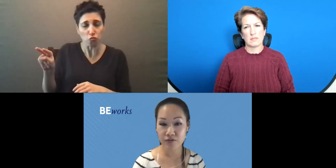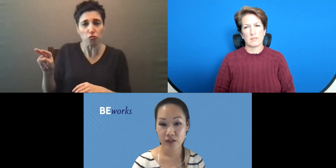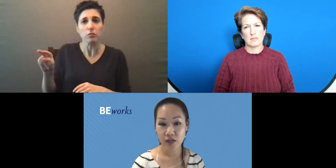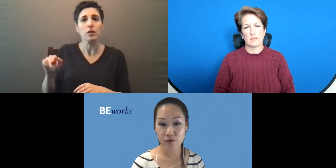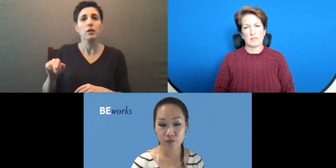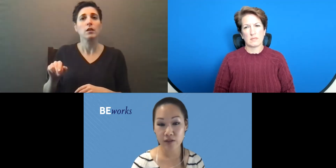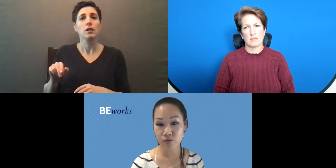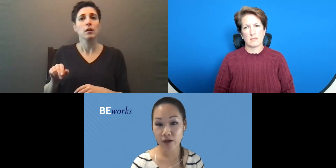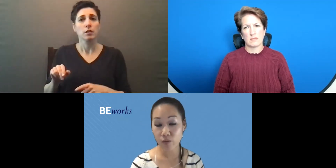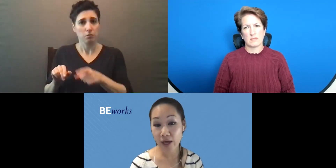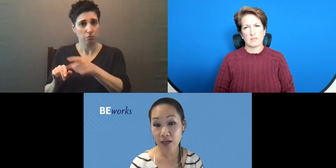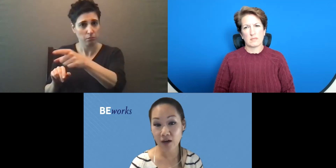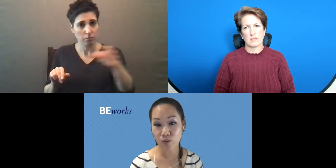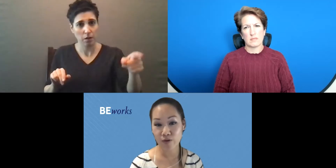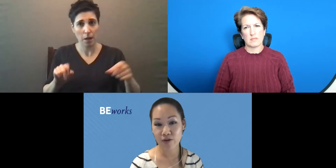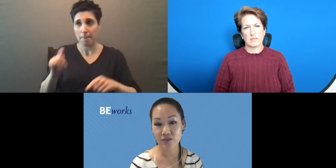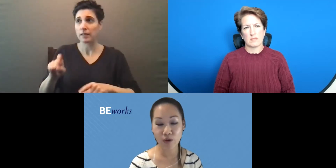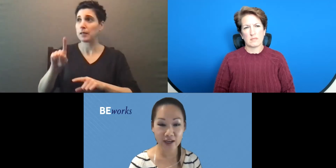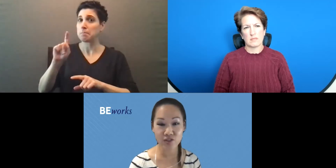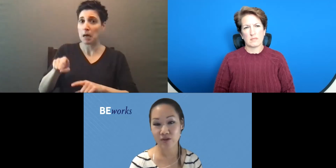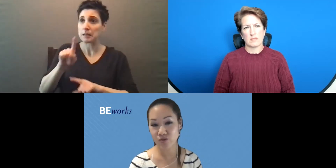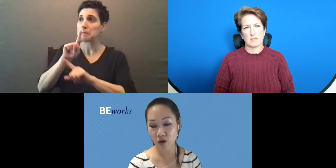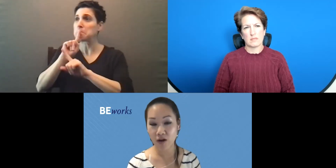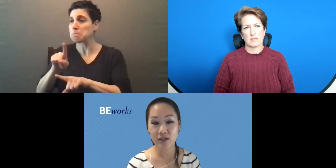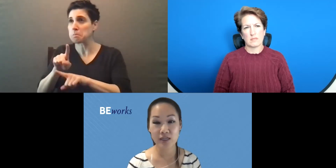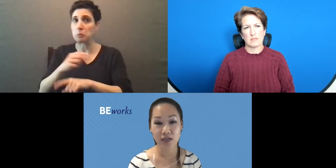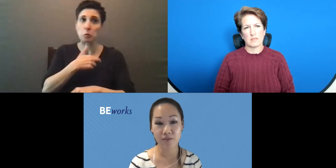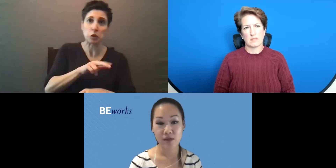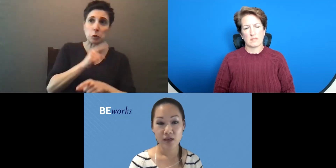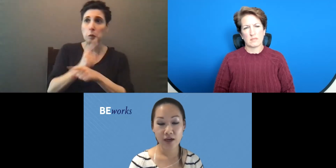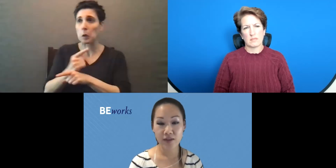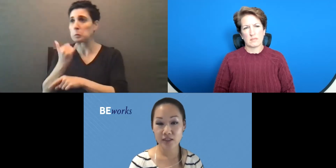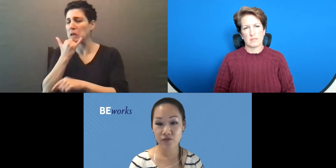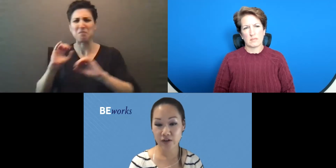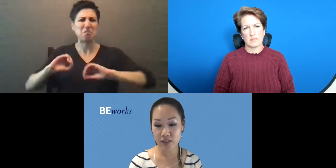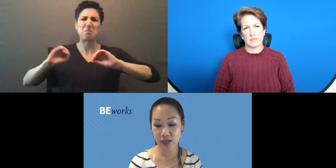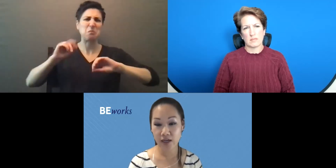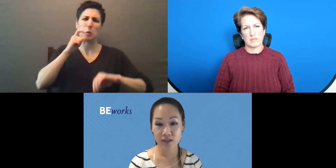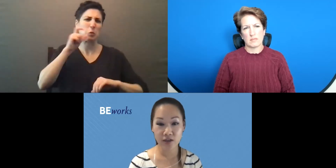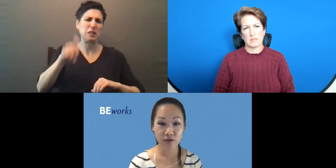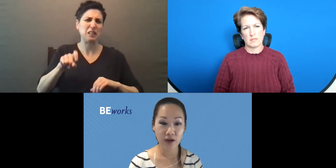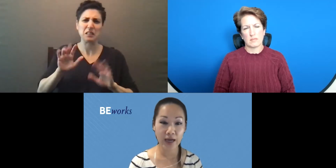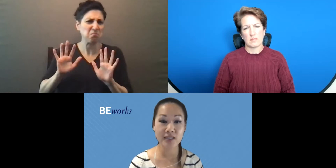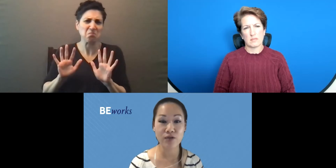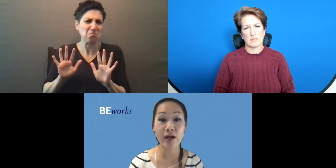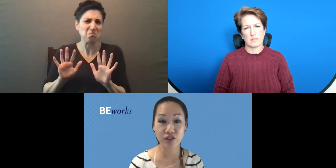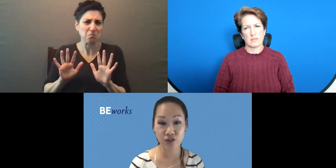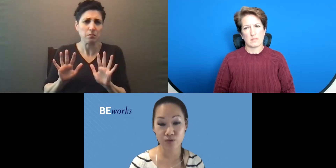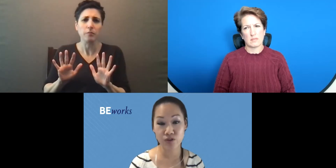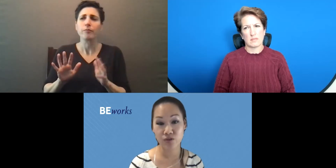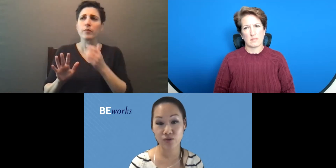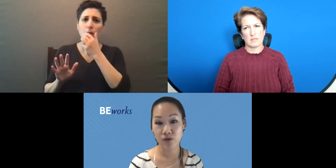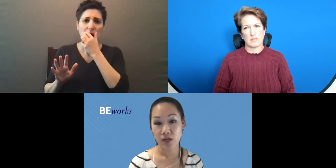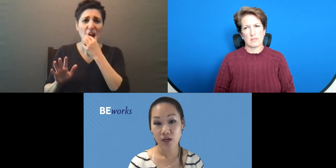have a response right away on whether it's right or it's wrong. I think it's fair to say, you know, I can direct